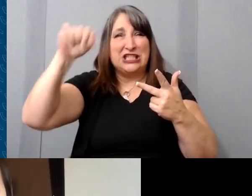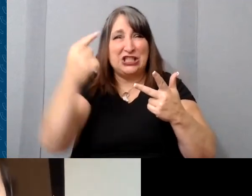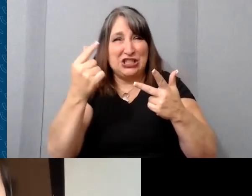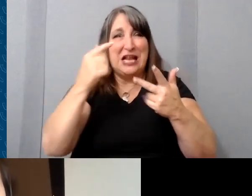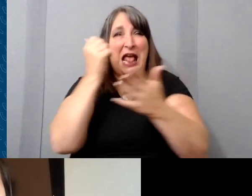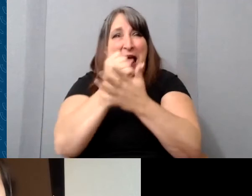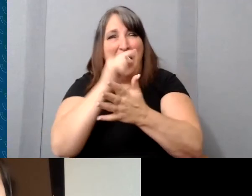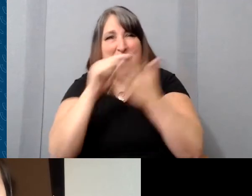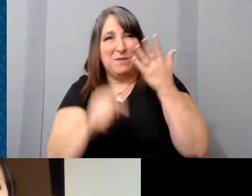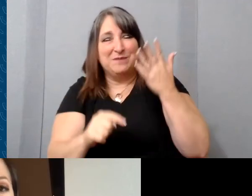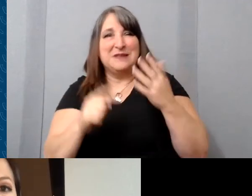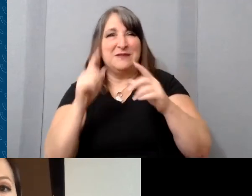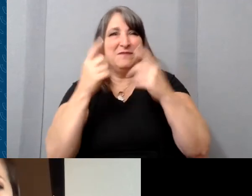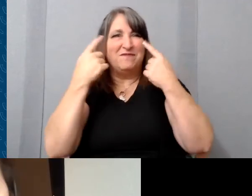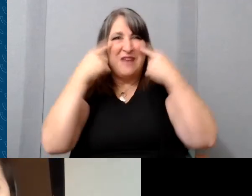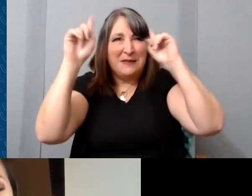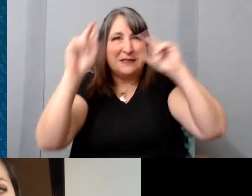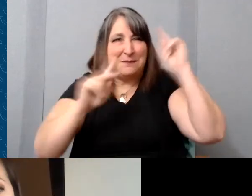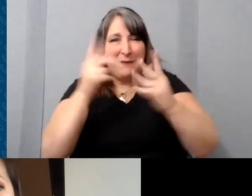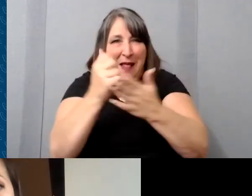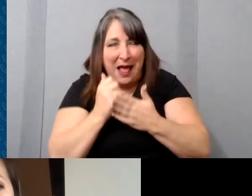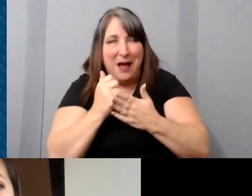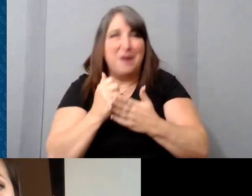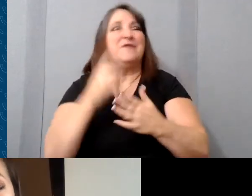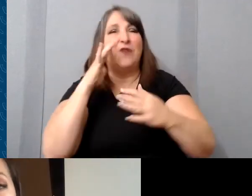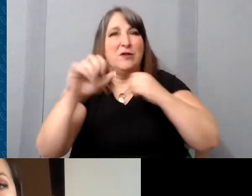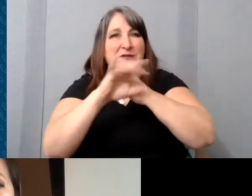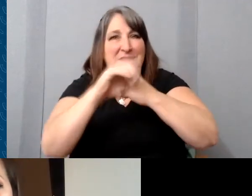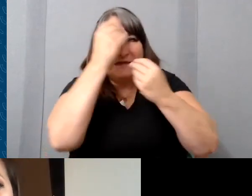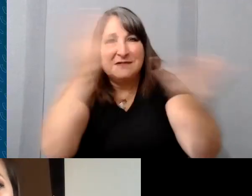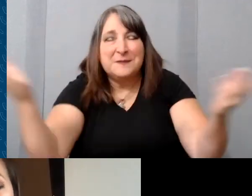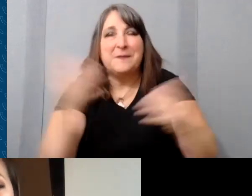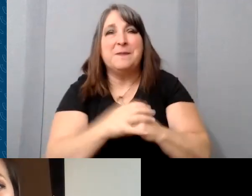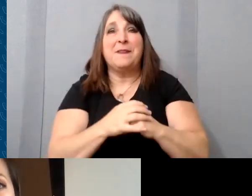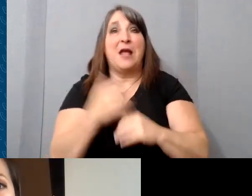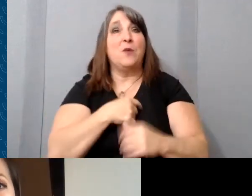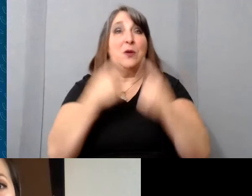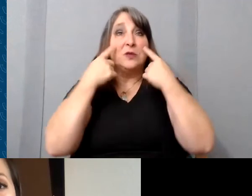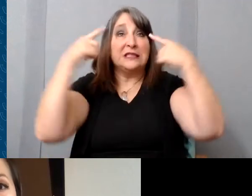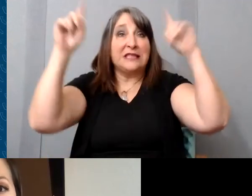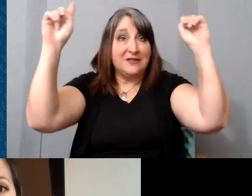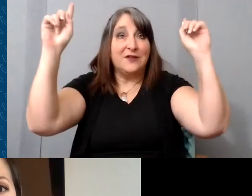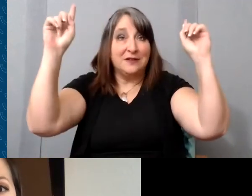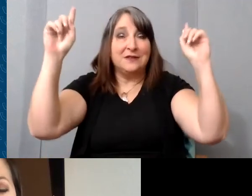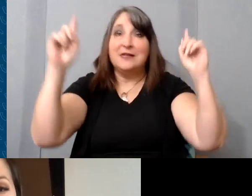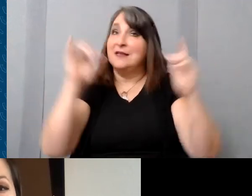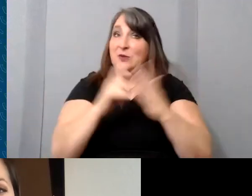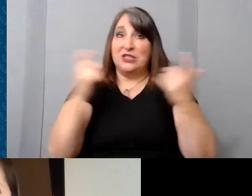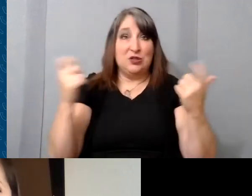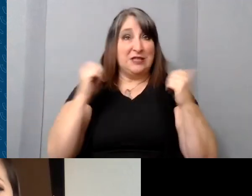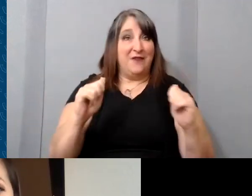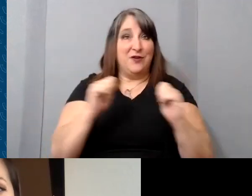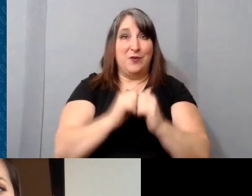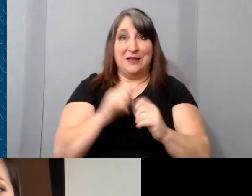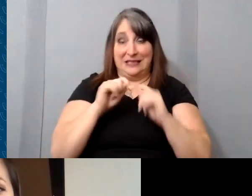a debrief on where we can improve because there's always room for improvement and where we were successful. This was a large effort with a team of